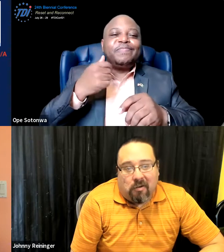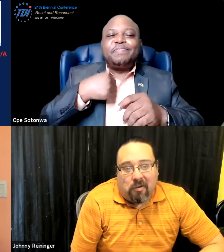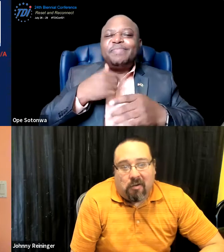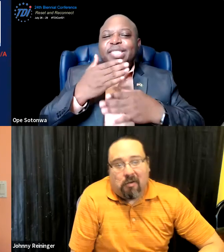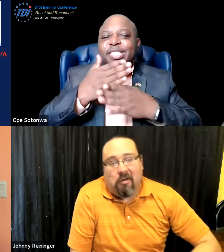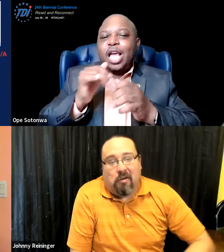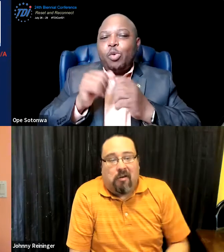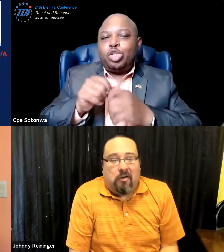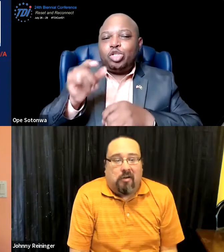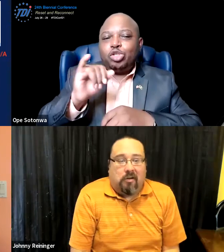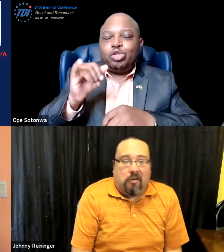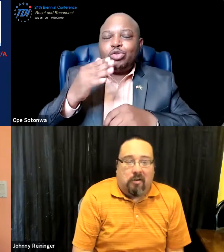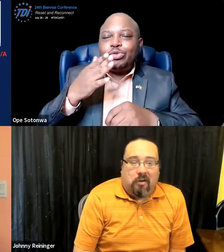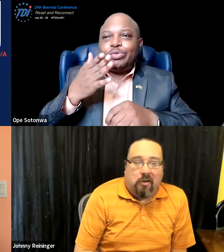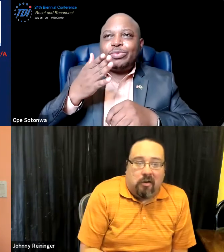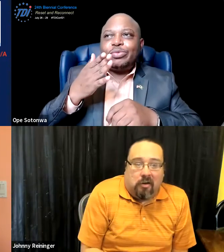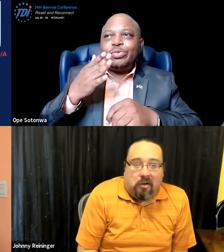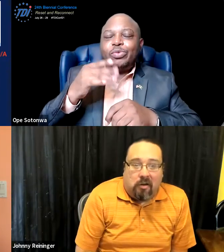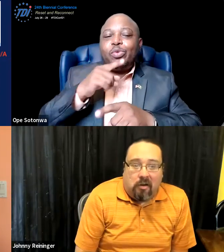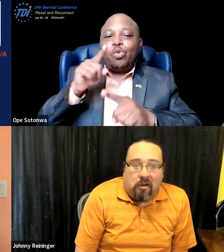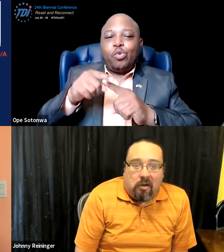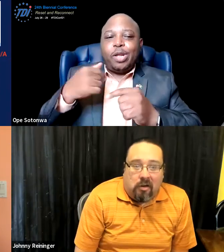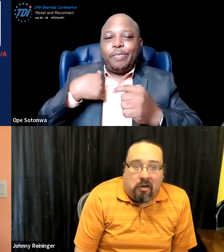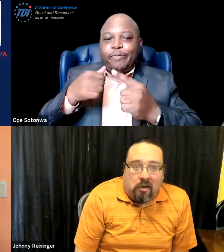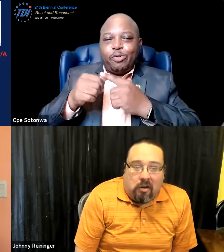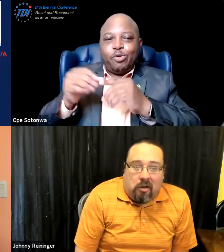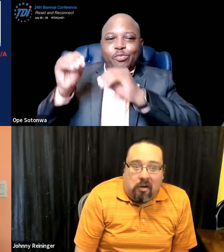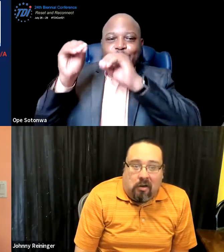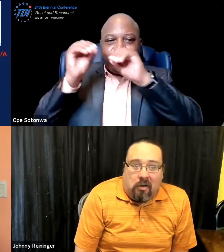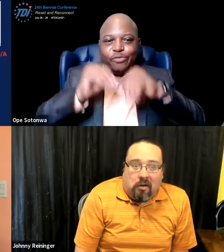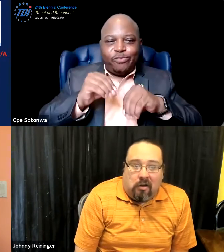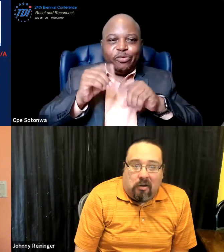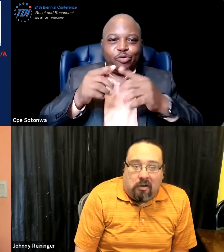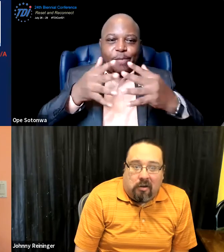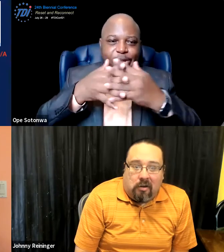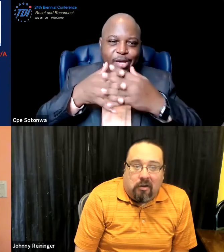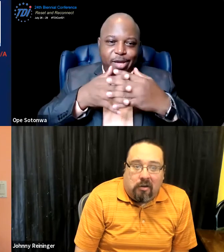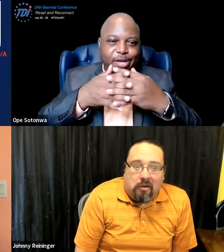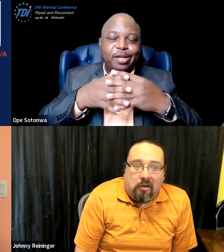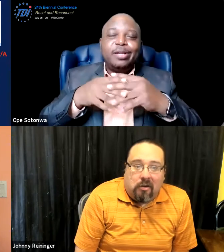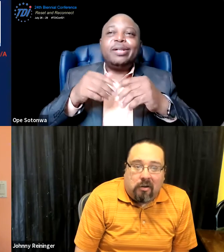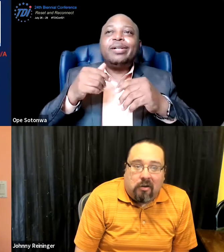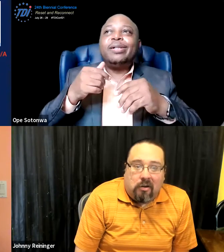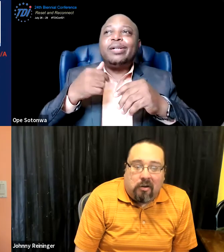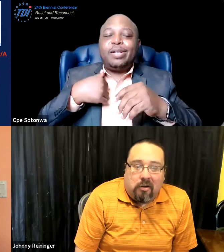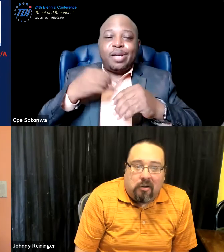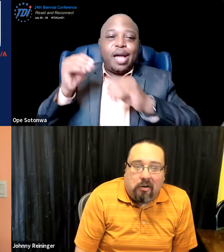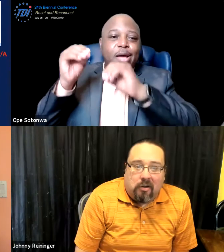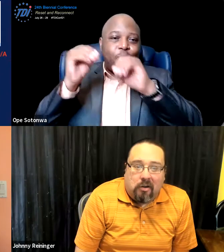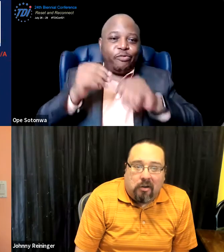quality has gone down for sure. Yeah, this is Opie. I want to share something with you too. So whenever I first moved here to America,